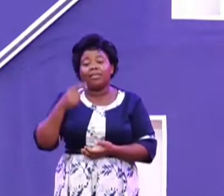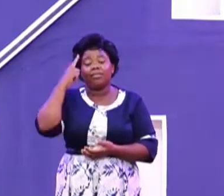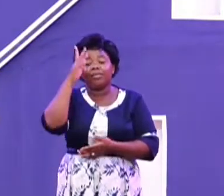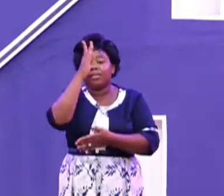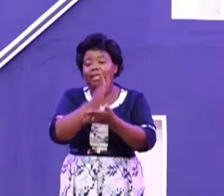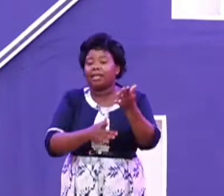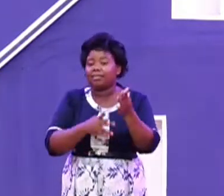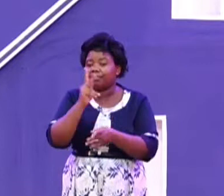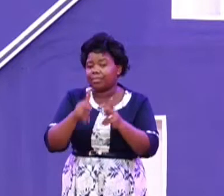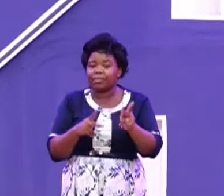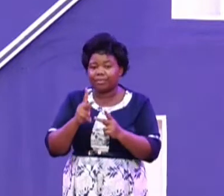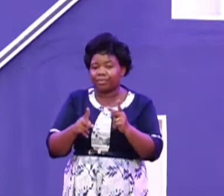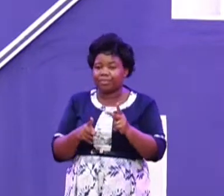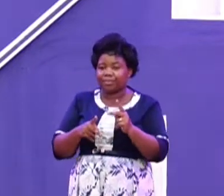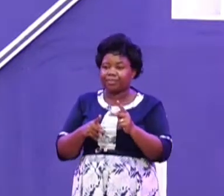for other